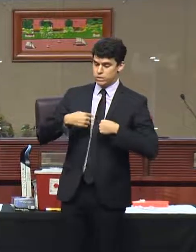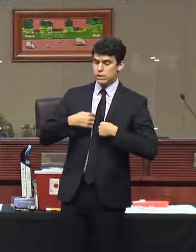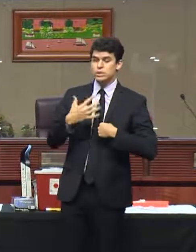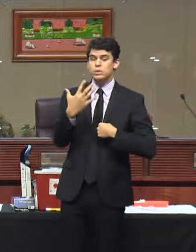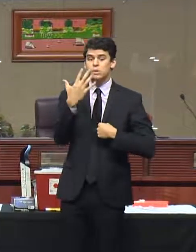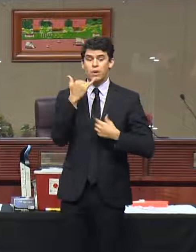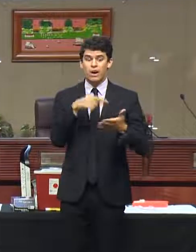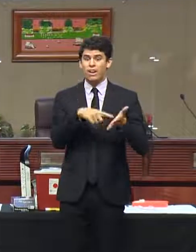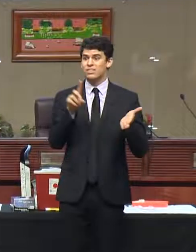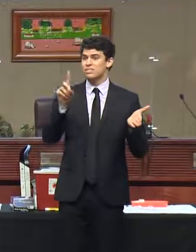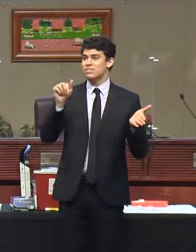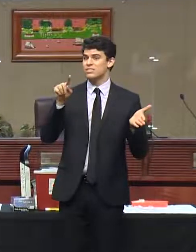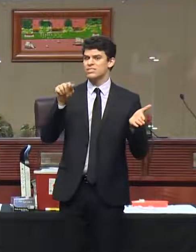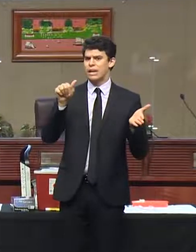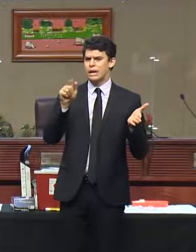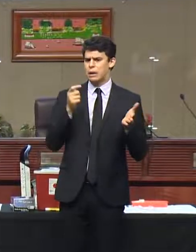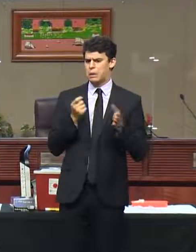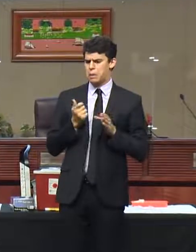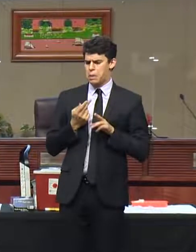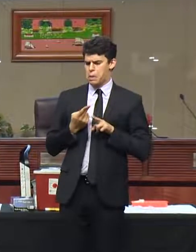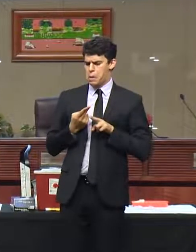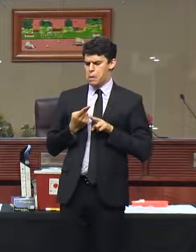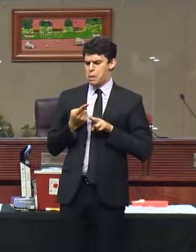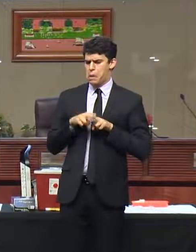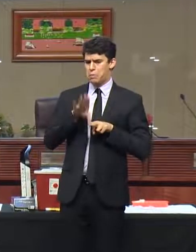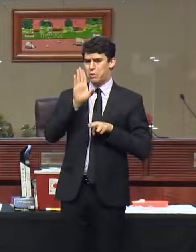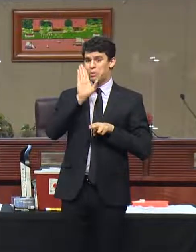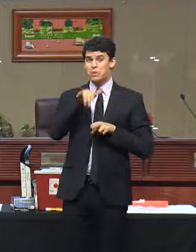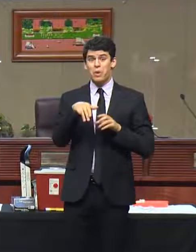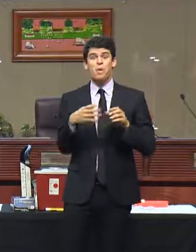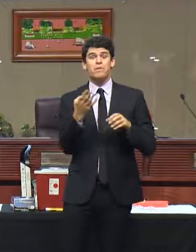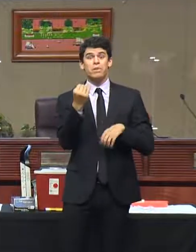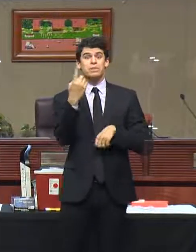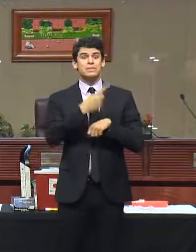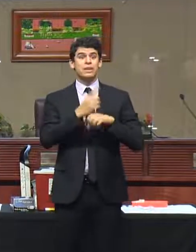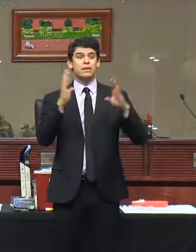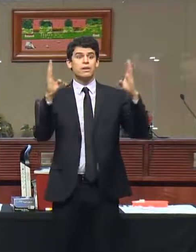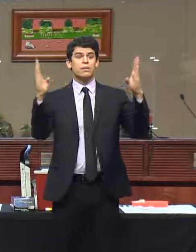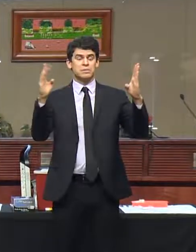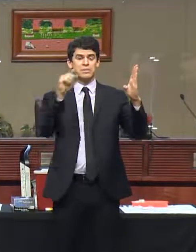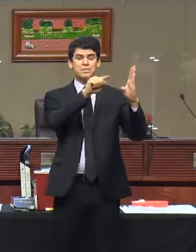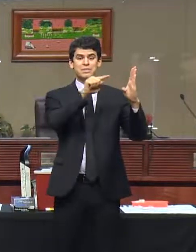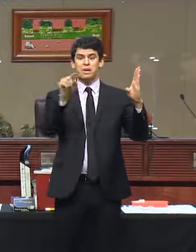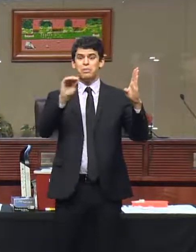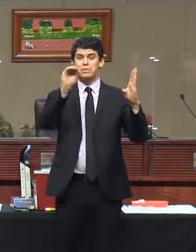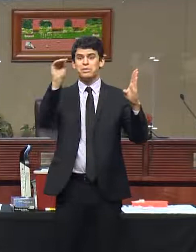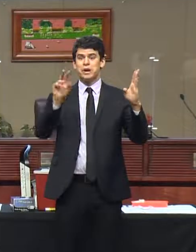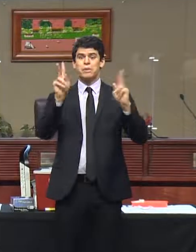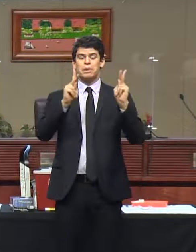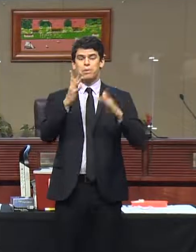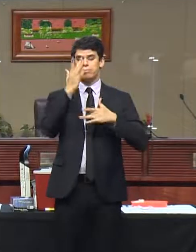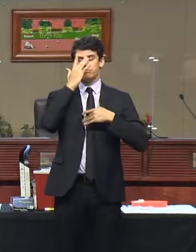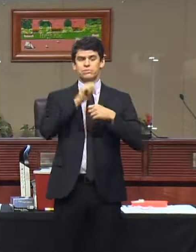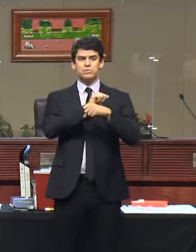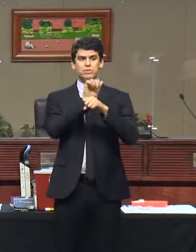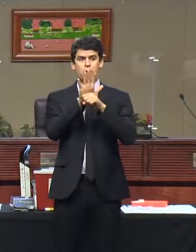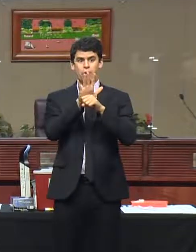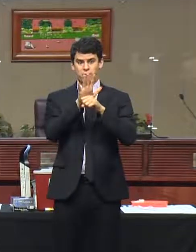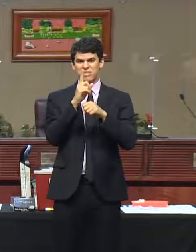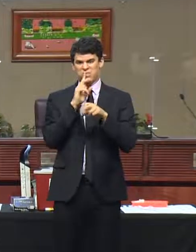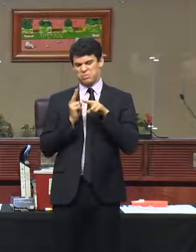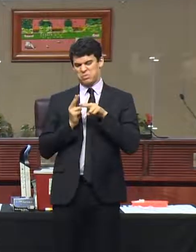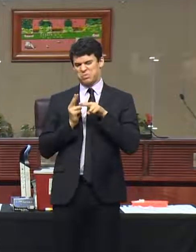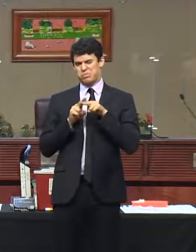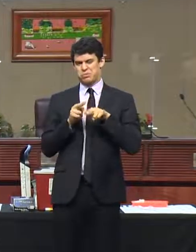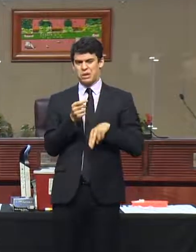the slightly increasing 14-day rolling average. So I know that the opening isn't supposed to, this phase 3, I think it